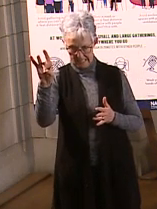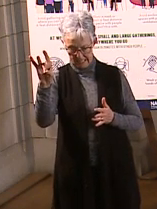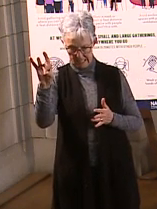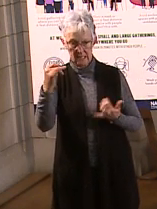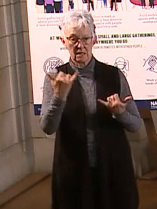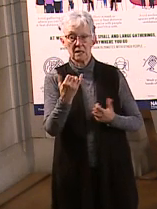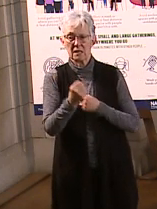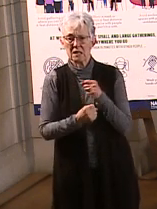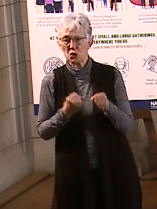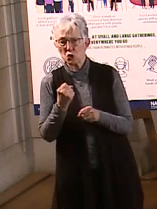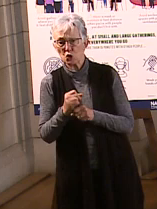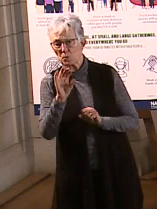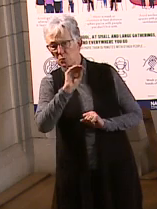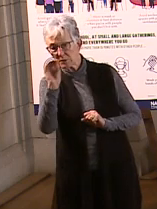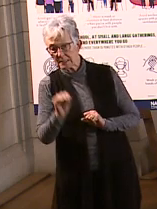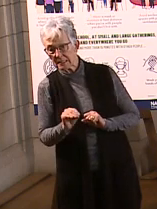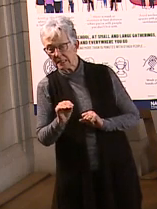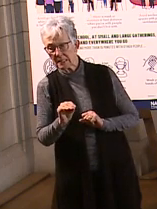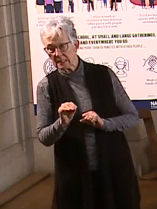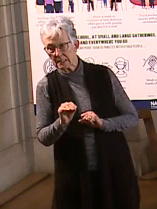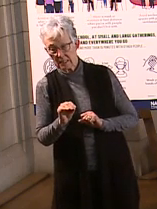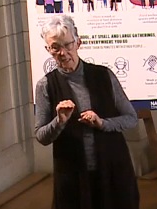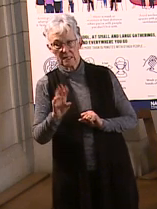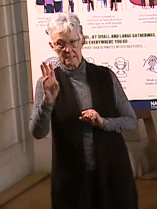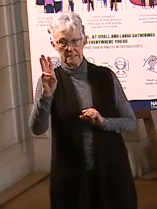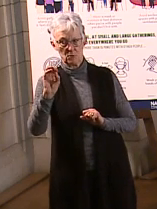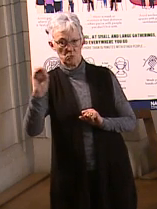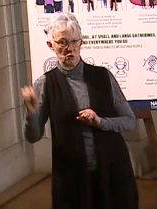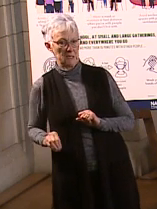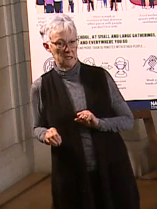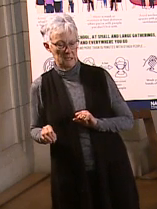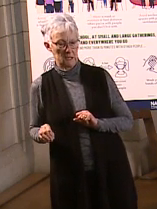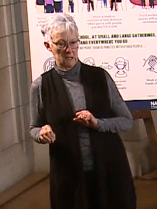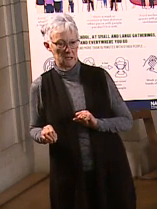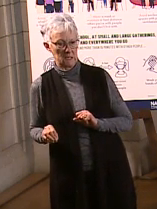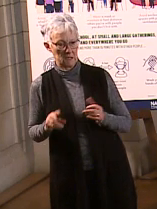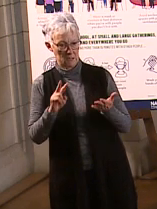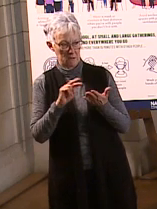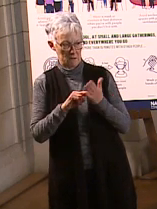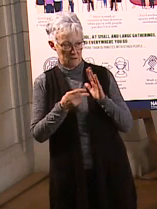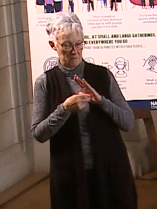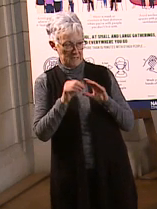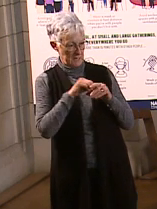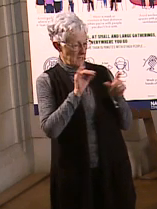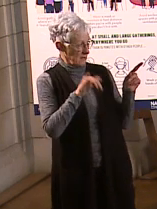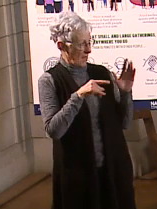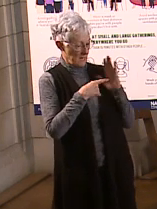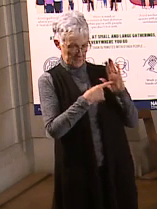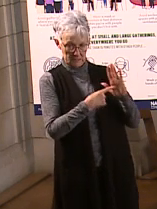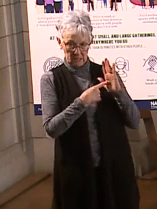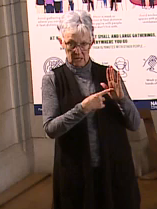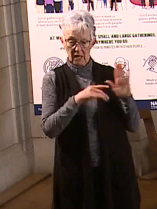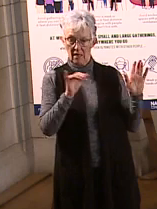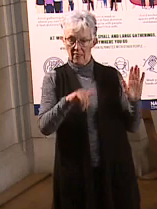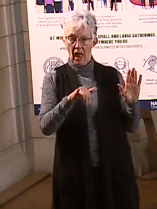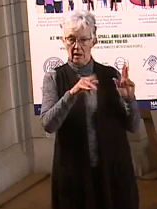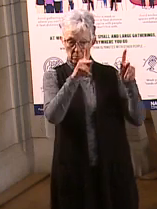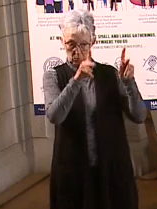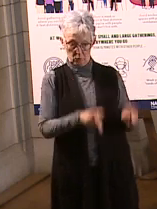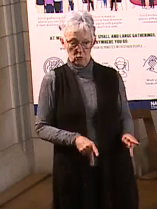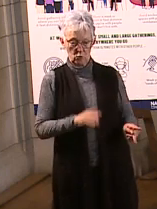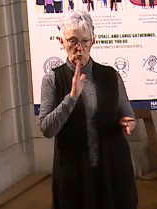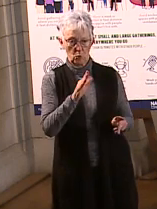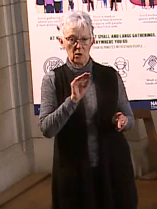the percentage of credit is 6% based on the funds available. And so in this example, this taxpayer would